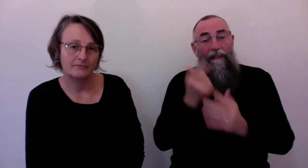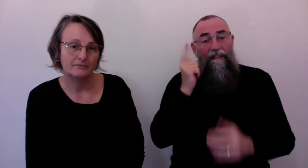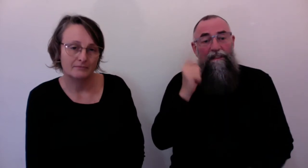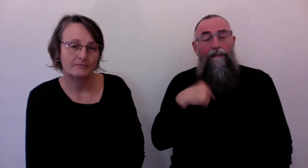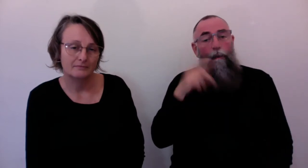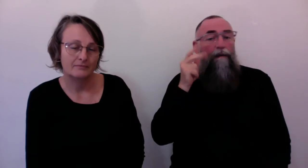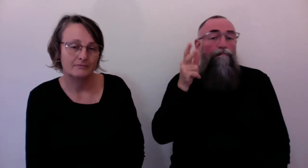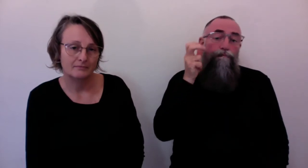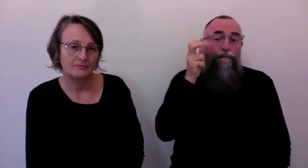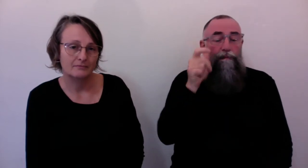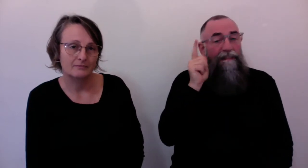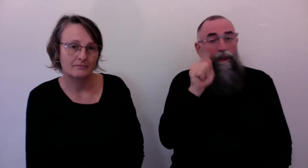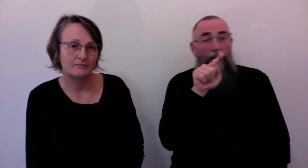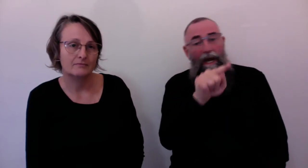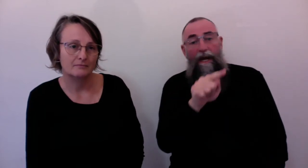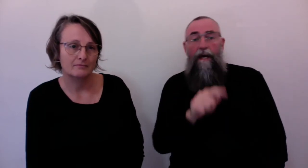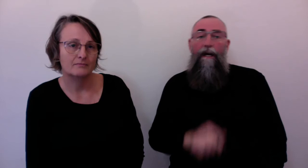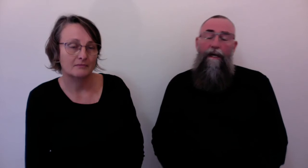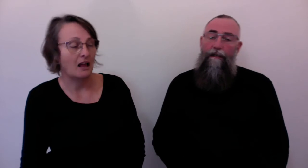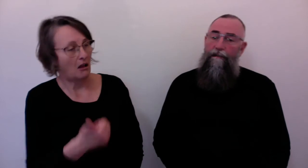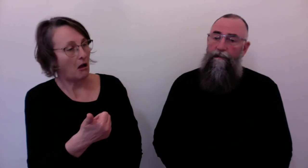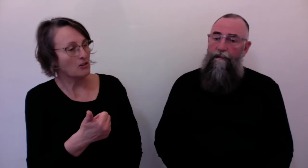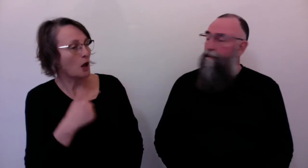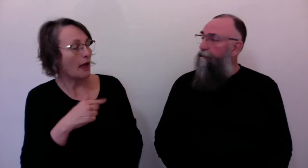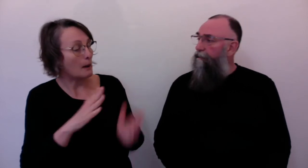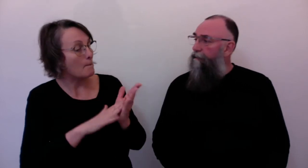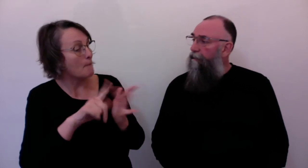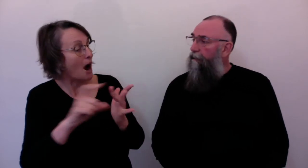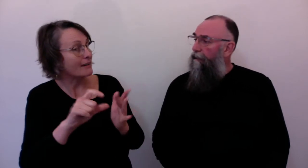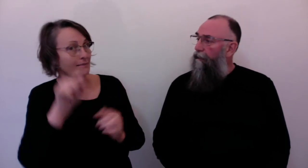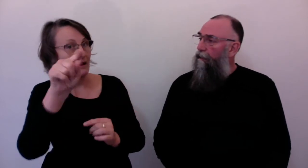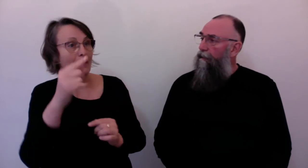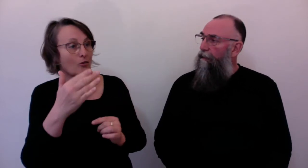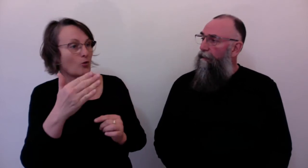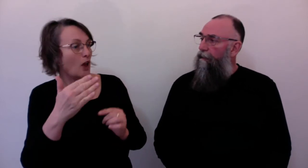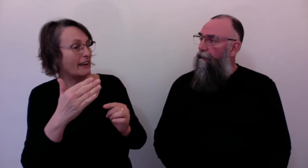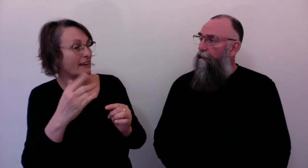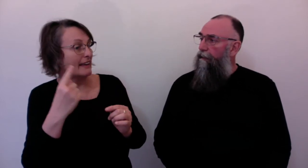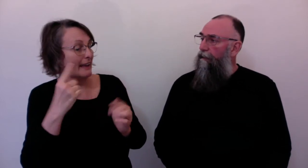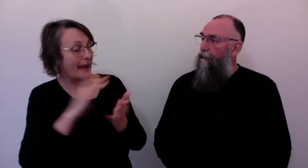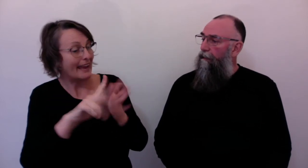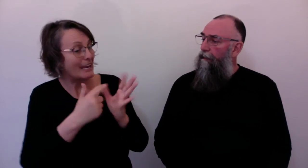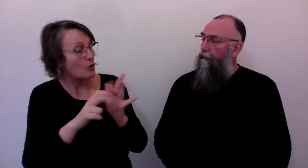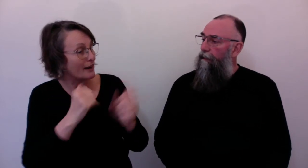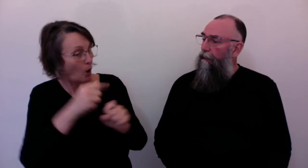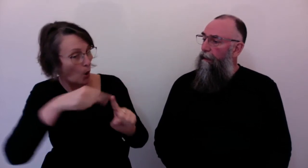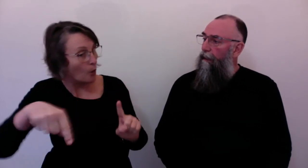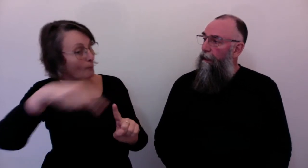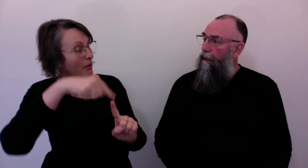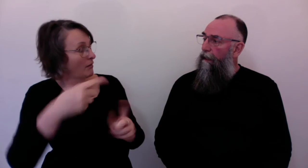teacher as well. It's cool. There's a little microphone at the front, A hearing loop. A hearing loop? essentially. Yeah. So I would